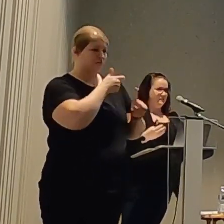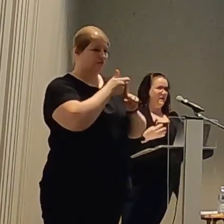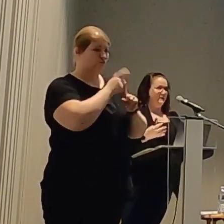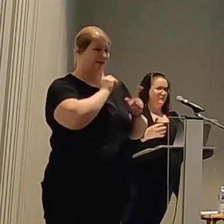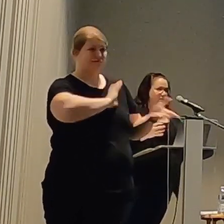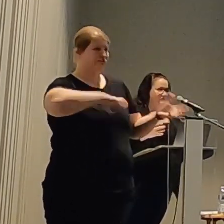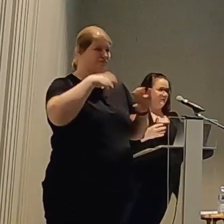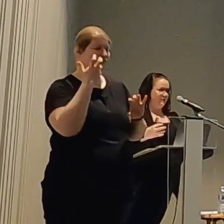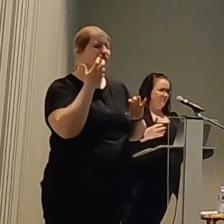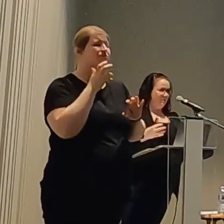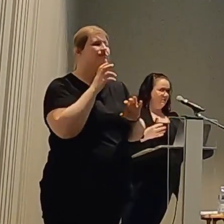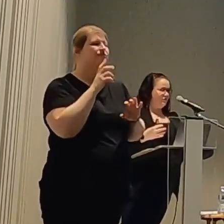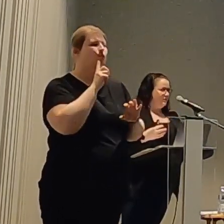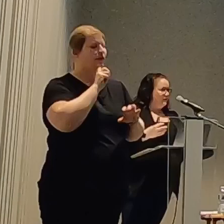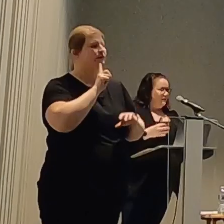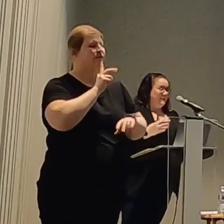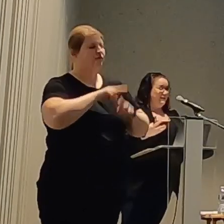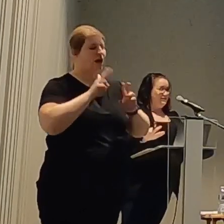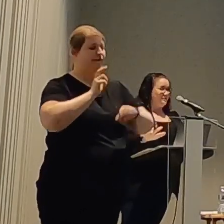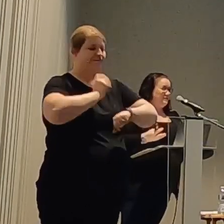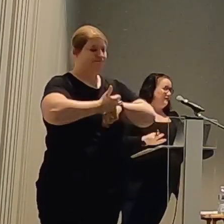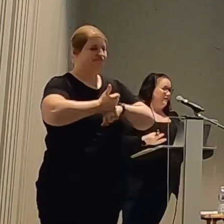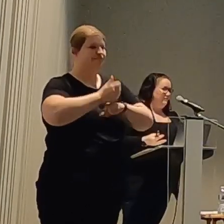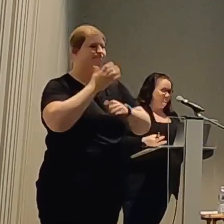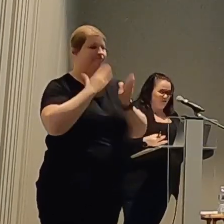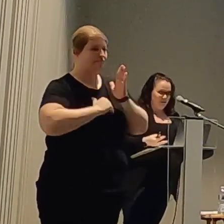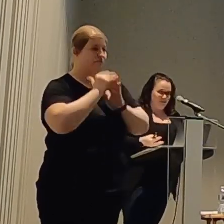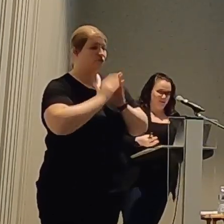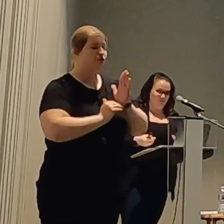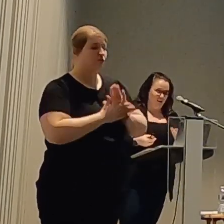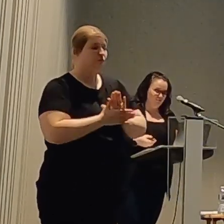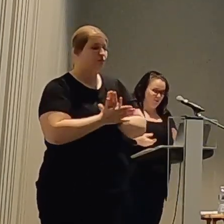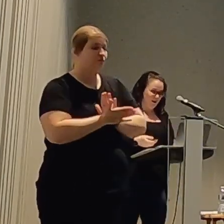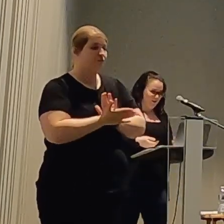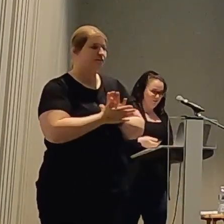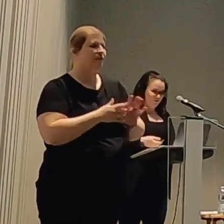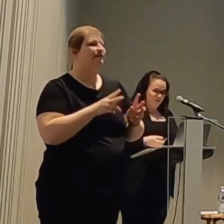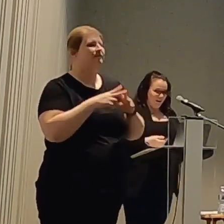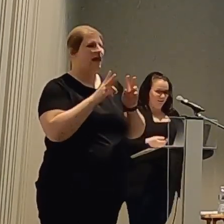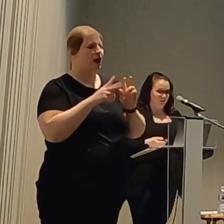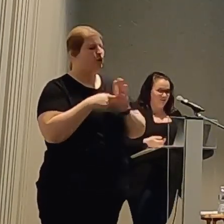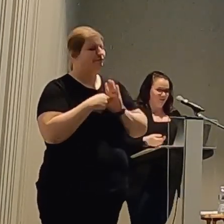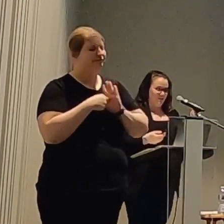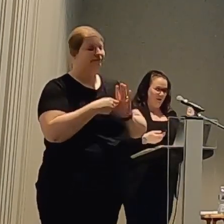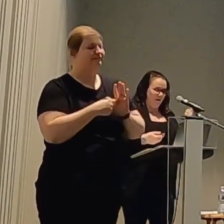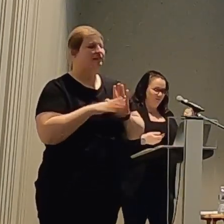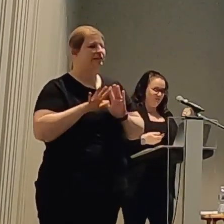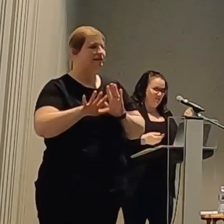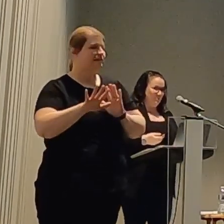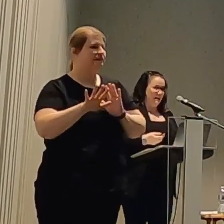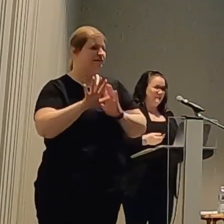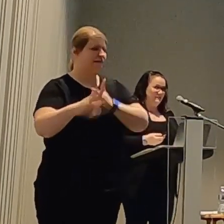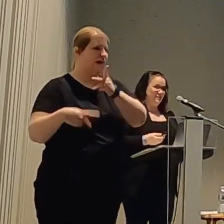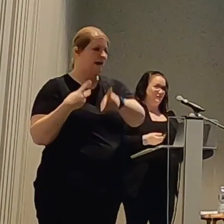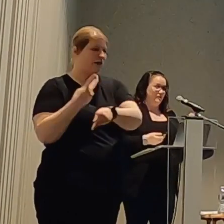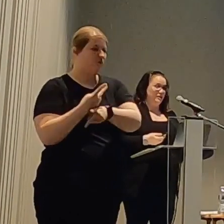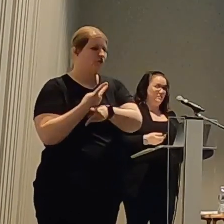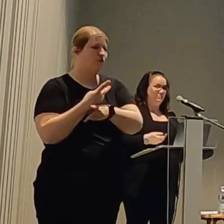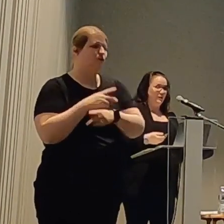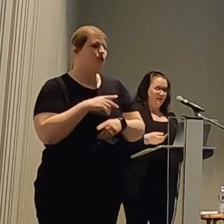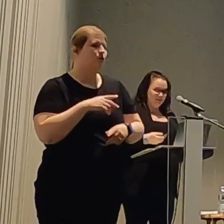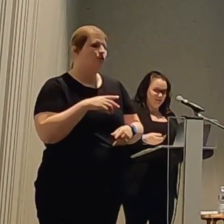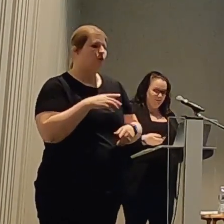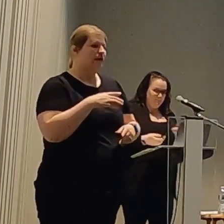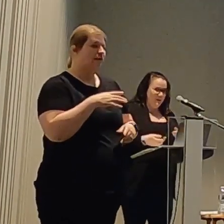a solid, grounded image. It also is very representative of Picasso's style. So you have a space that's